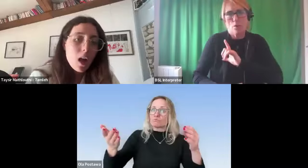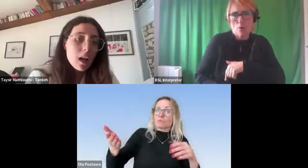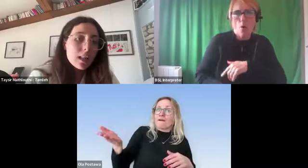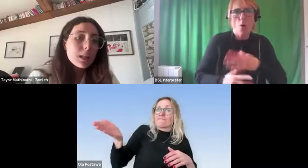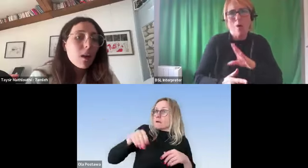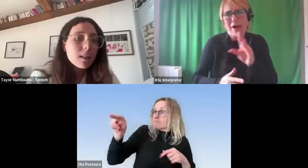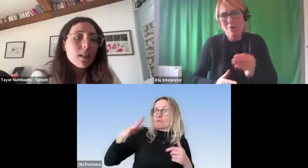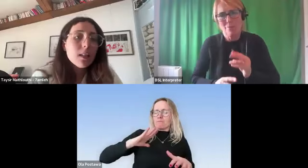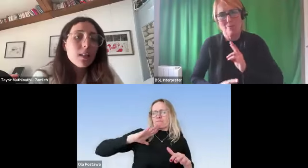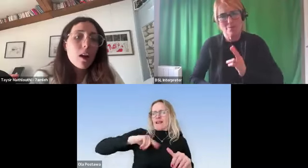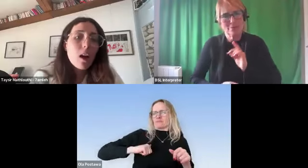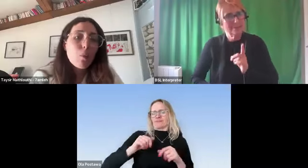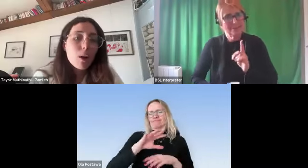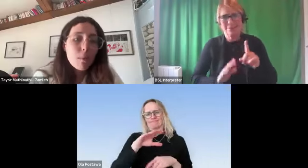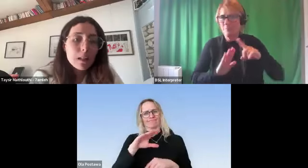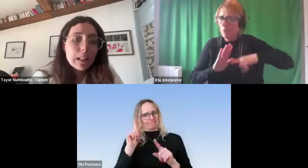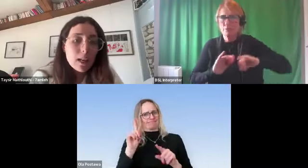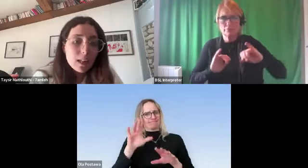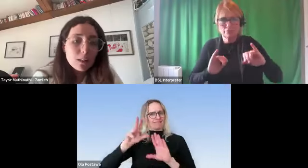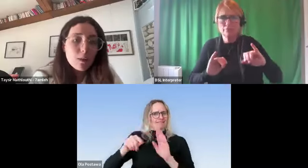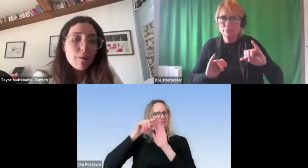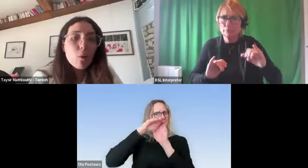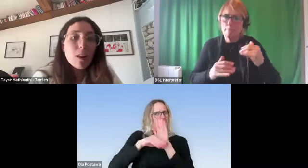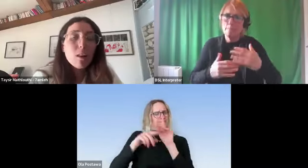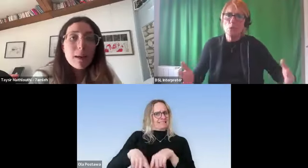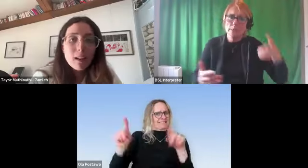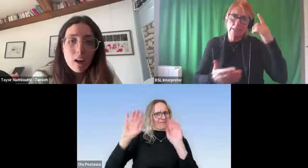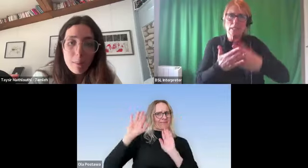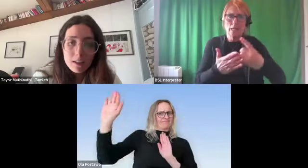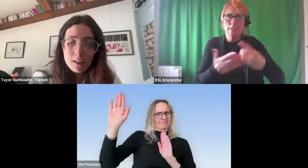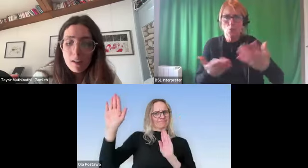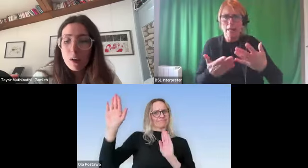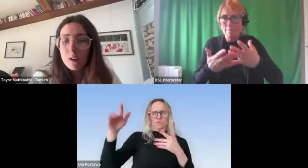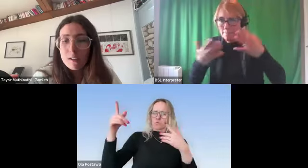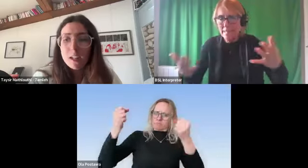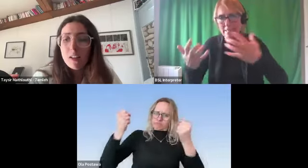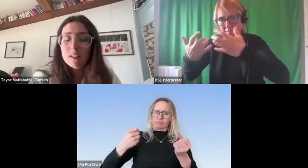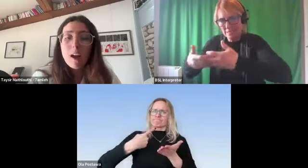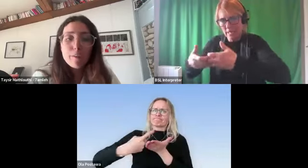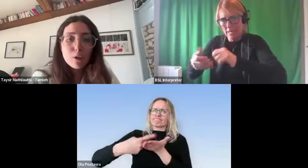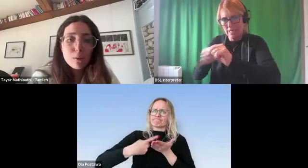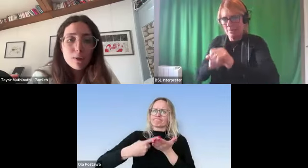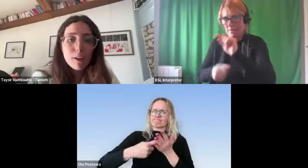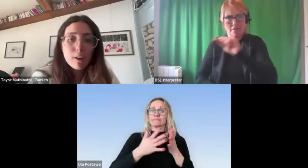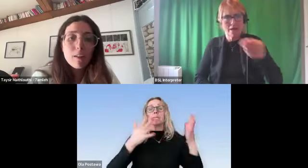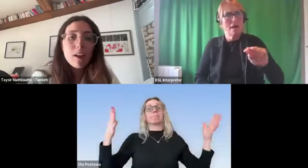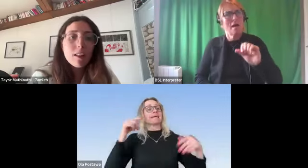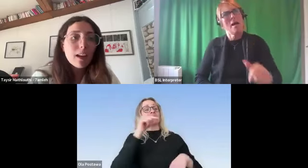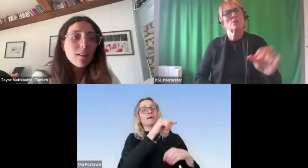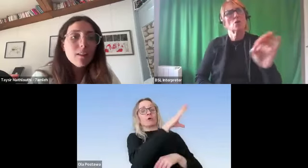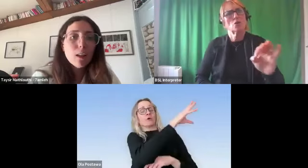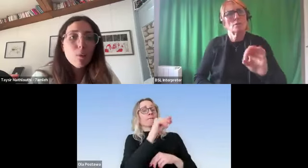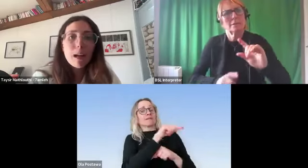voices. These policies were mostly decided from within the big tech companies. They all decided that after October